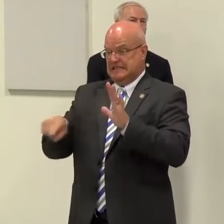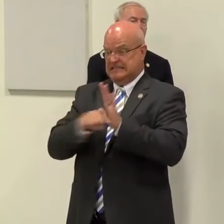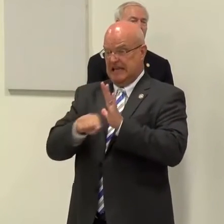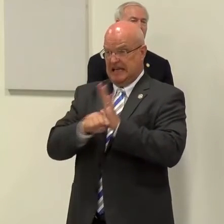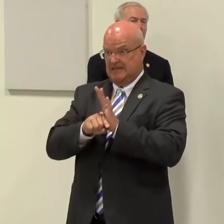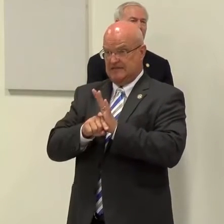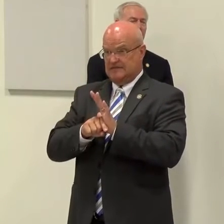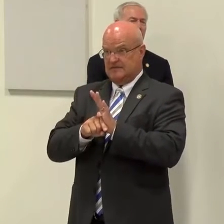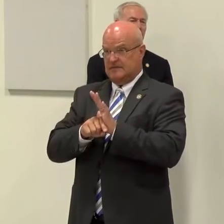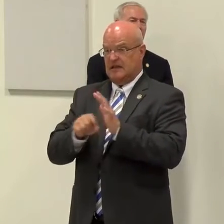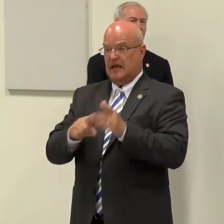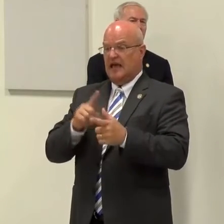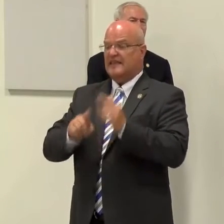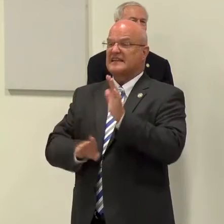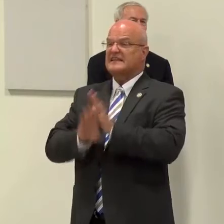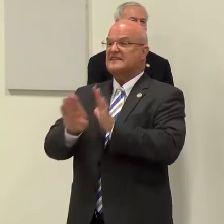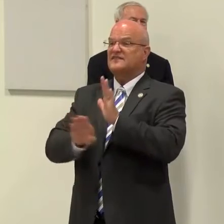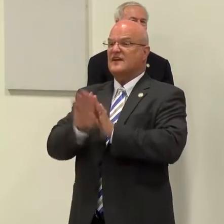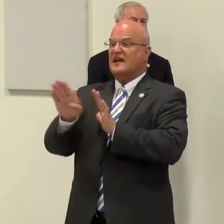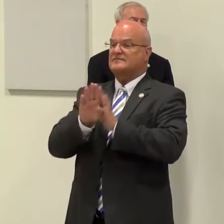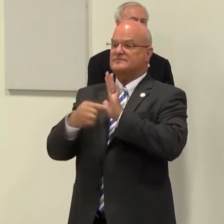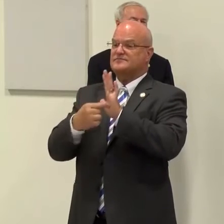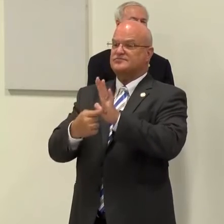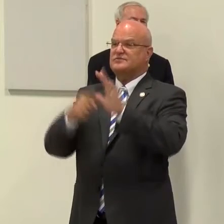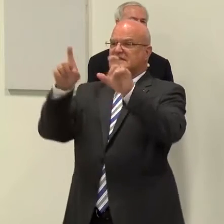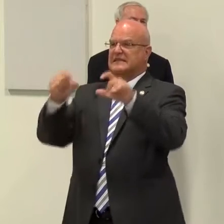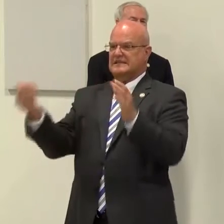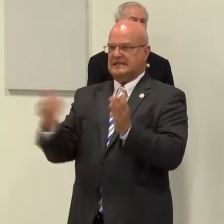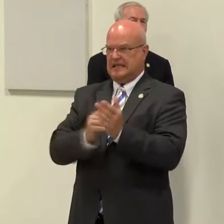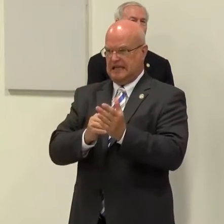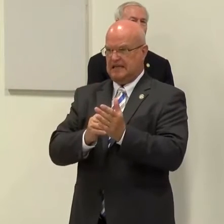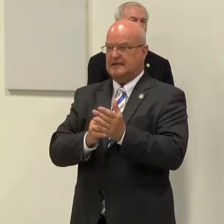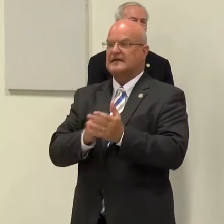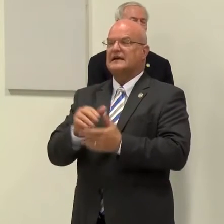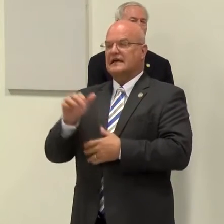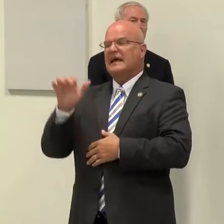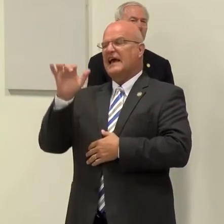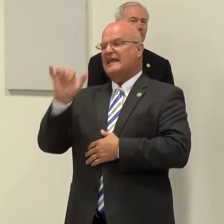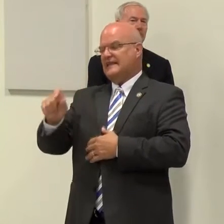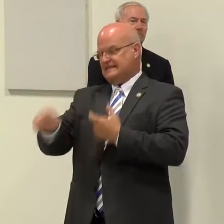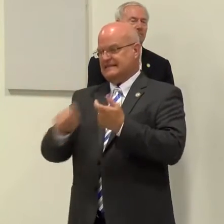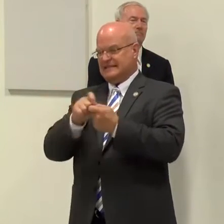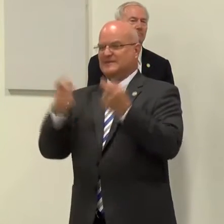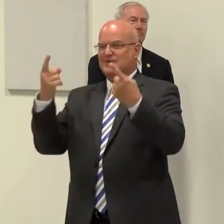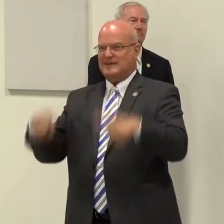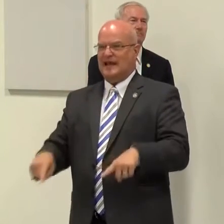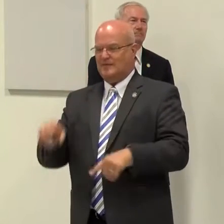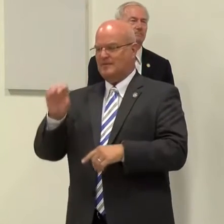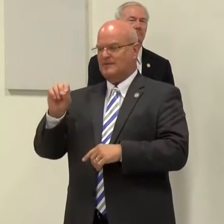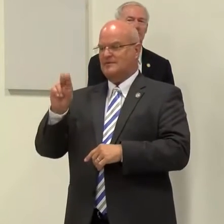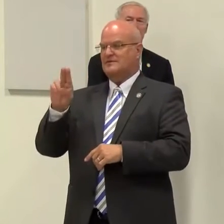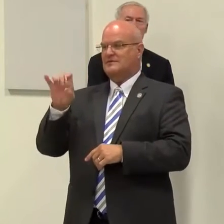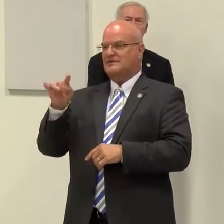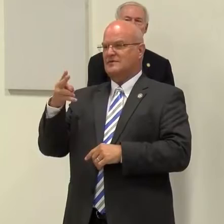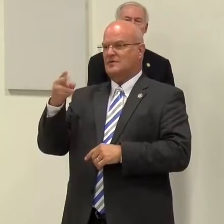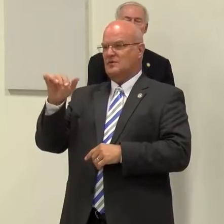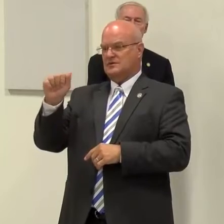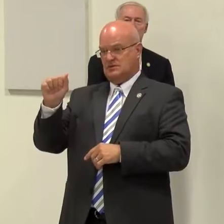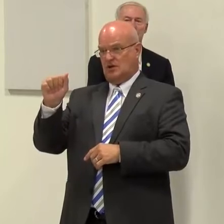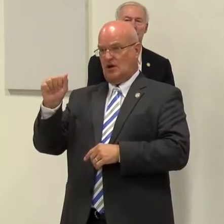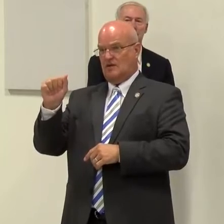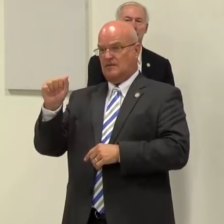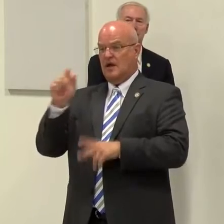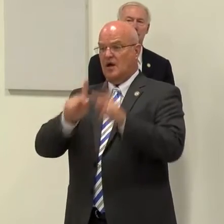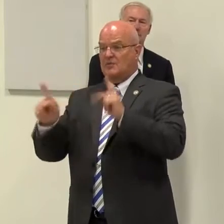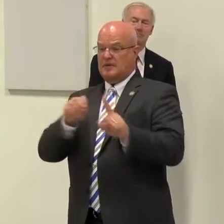negative, but then develops symptoms, you got to go back and retest them, and that's exactly what's happened. There were individuals who were